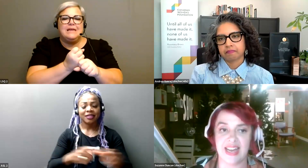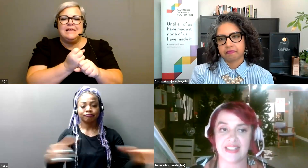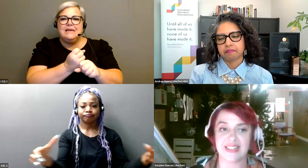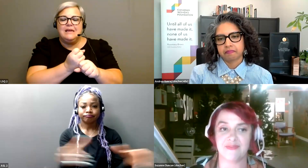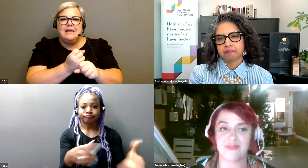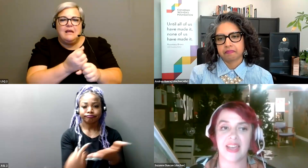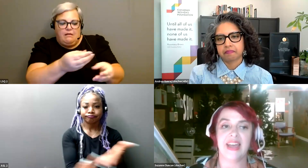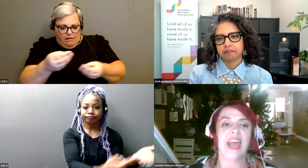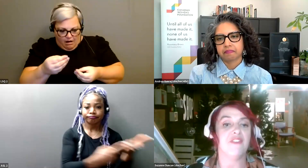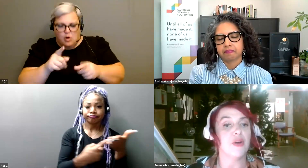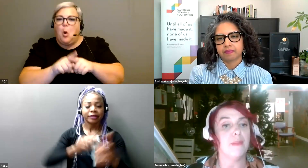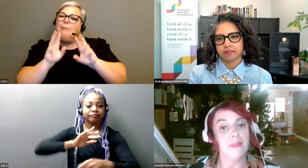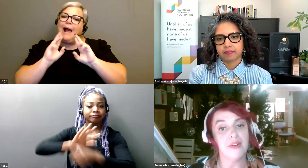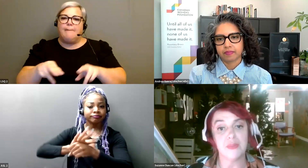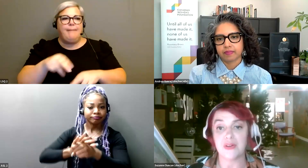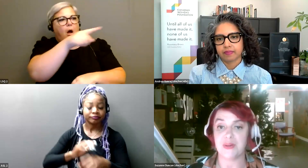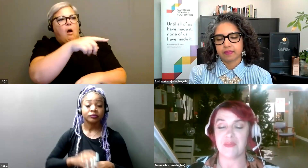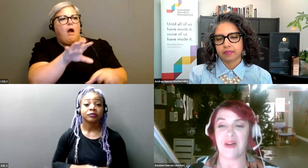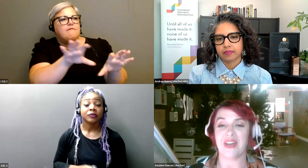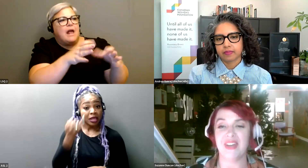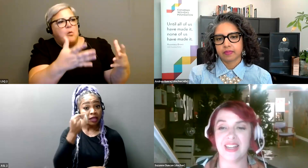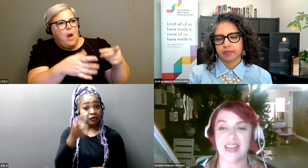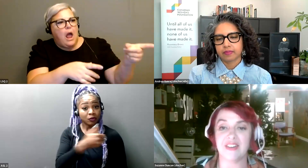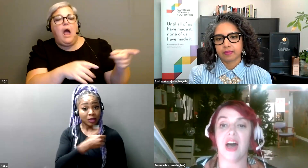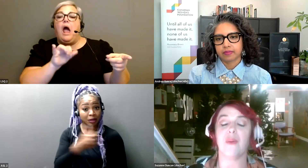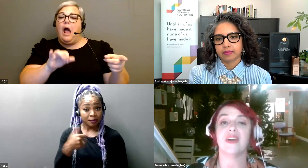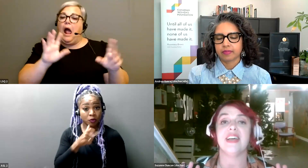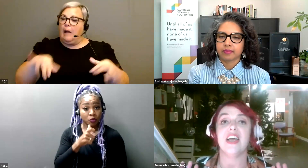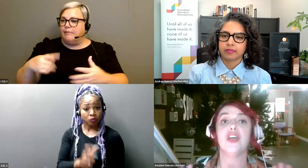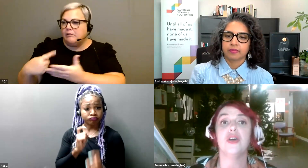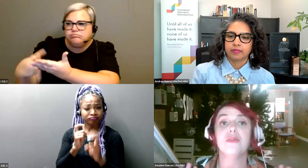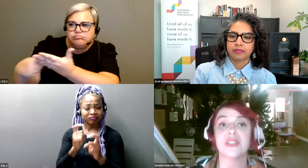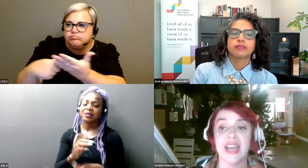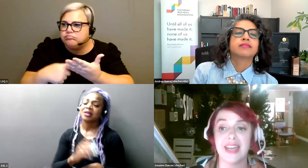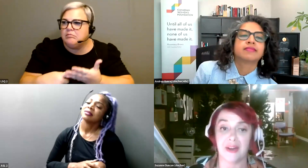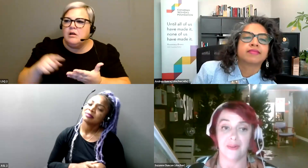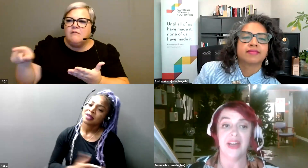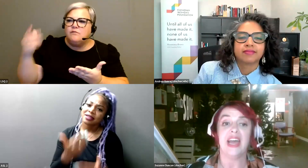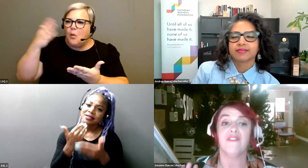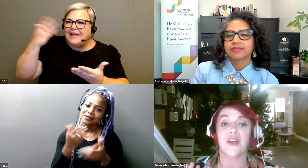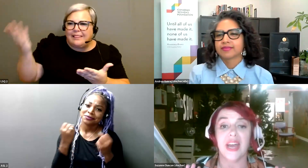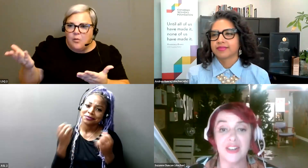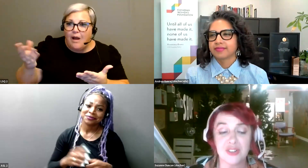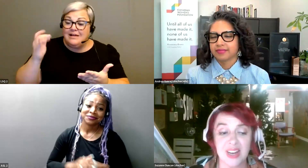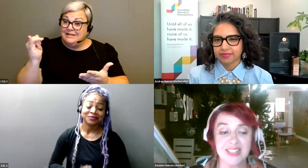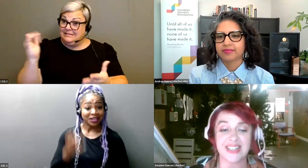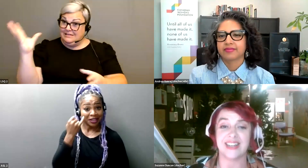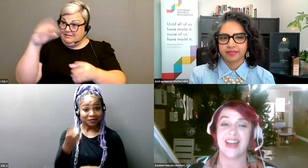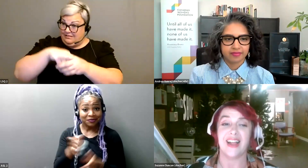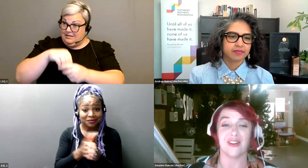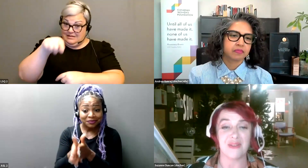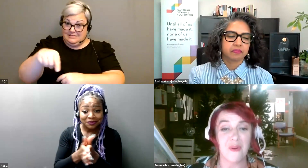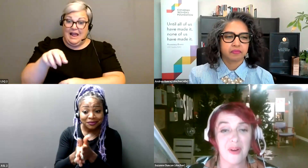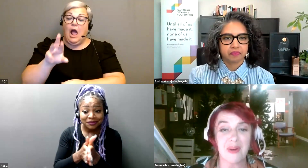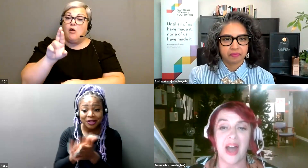and insights. If you're a member of the Rosemary Brown Giving Collective, I want to say a huge thank you. If you're interested